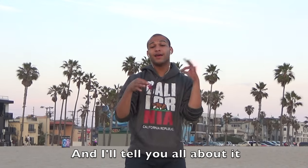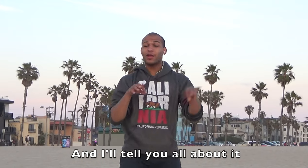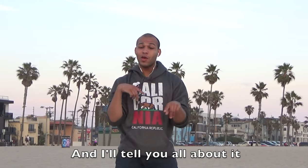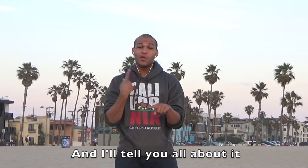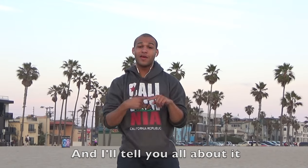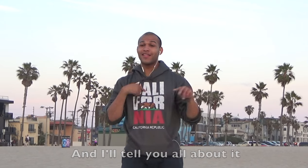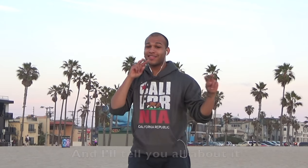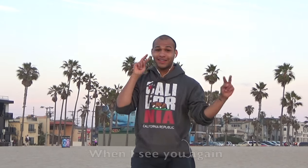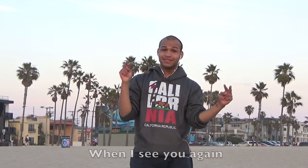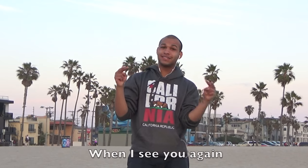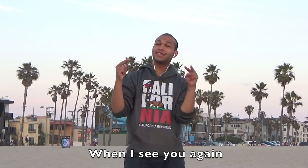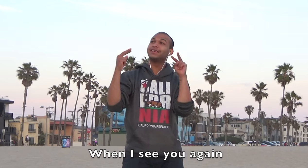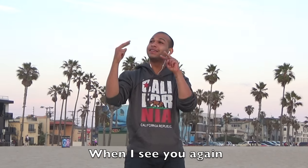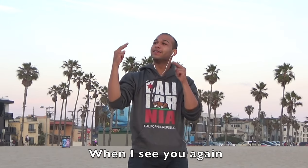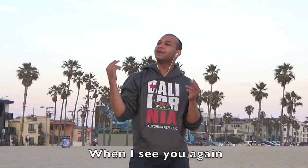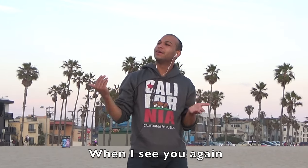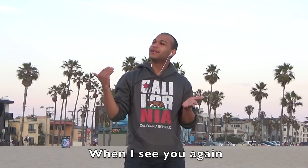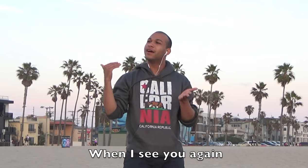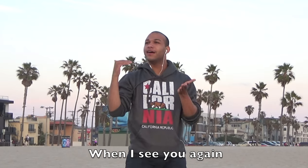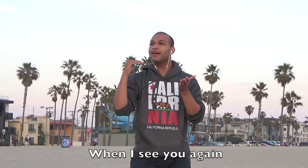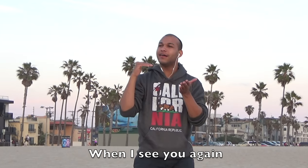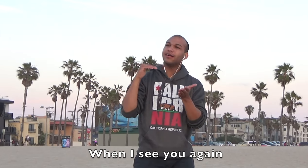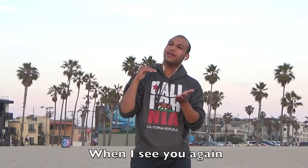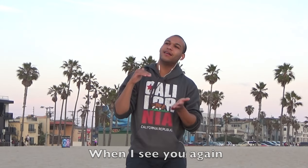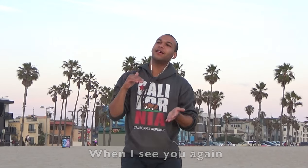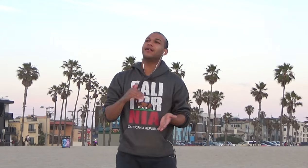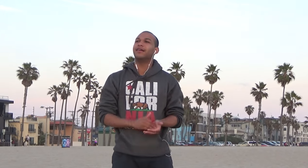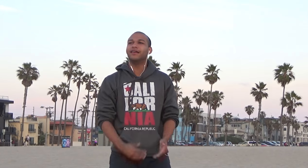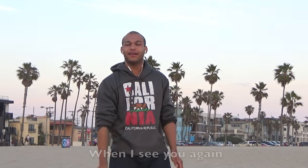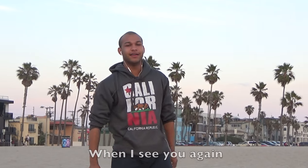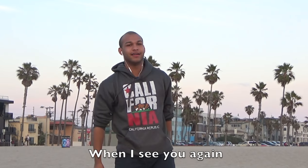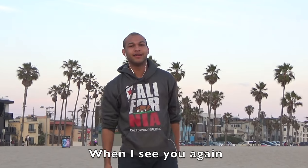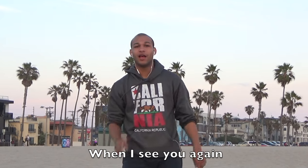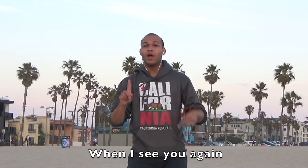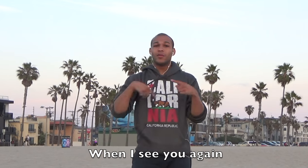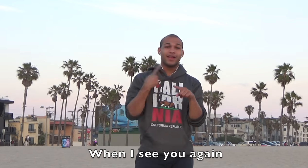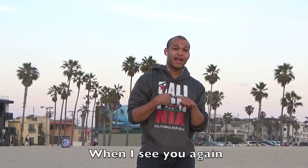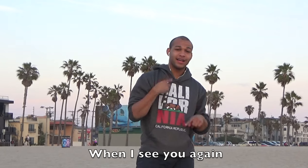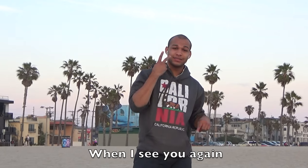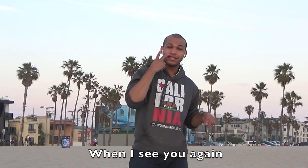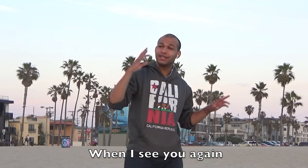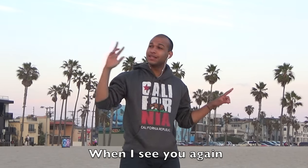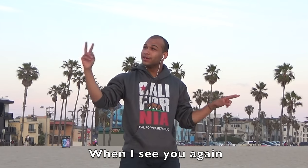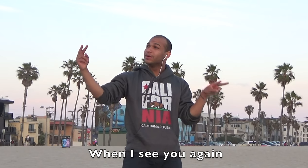it when I see you again Let me tell you all about I see you again